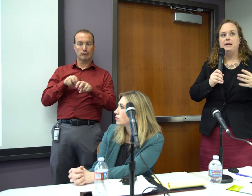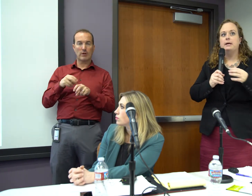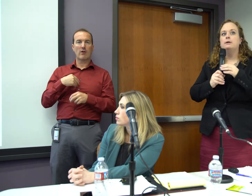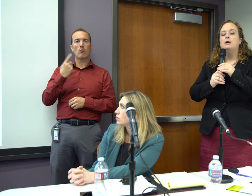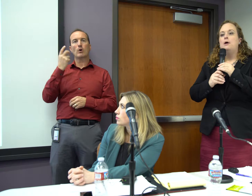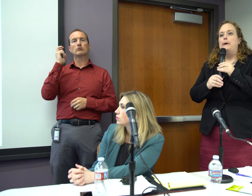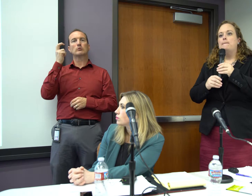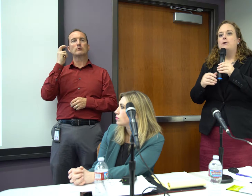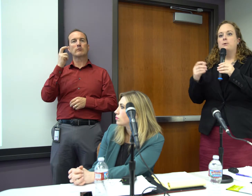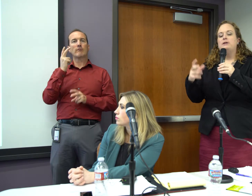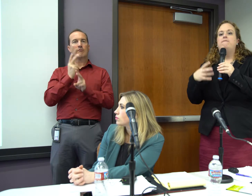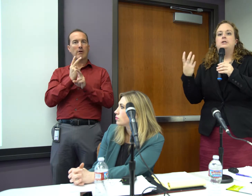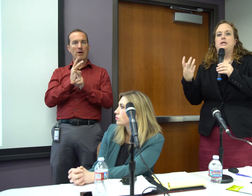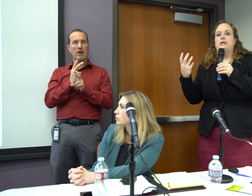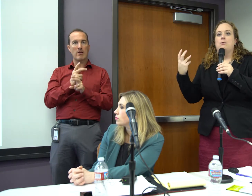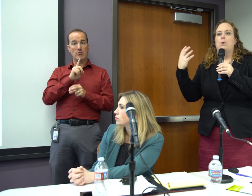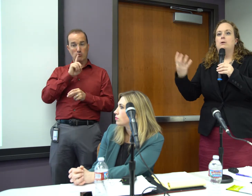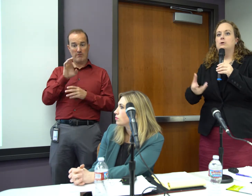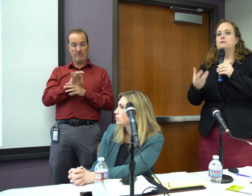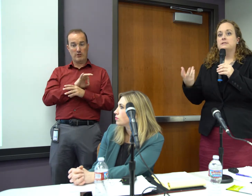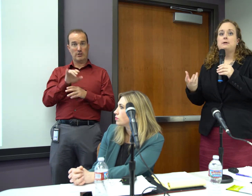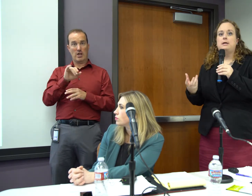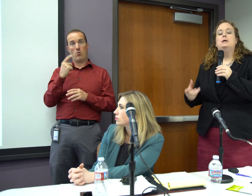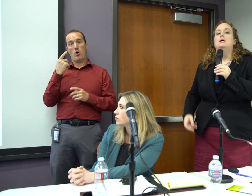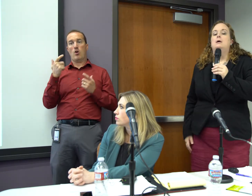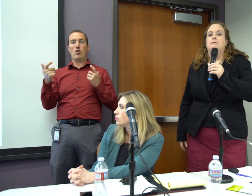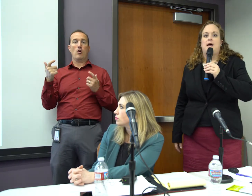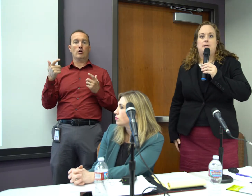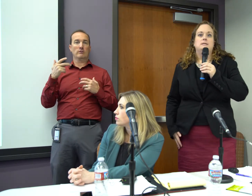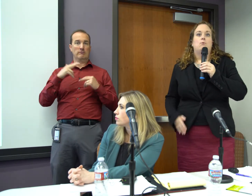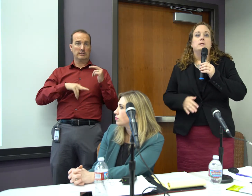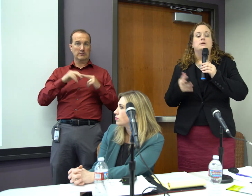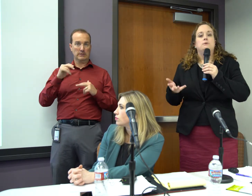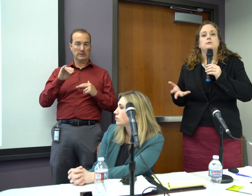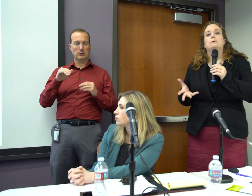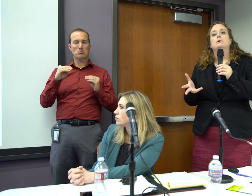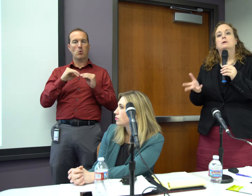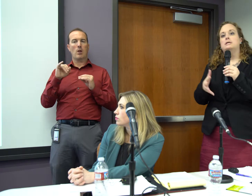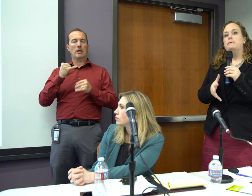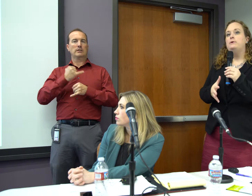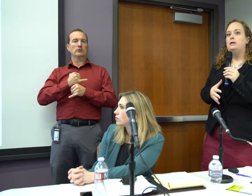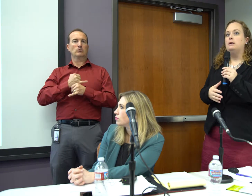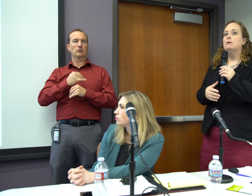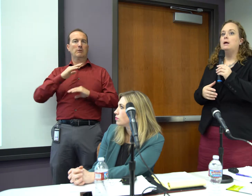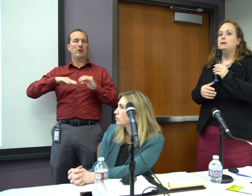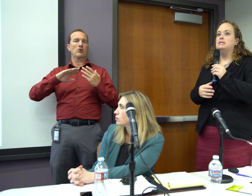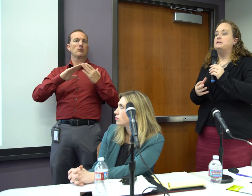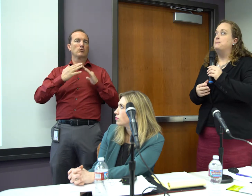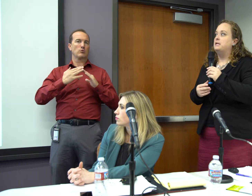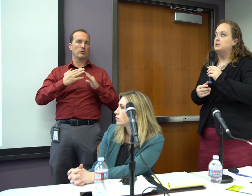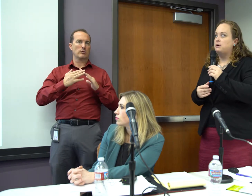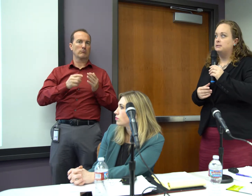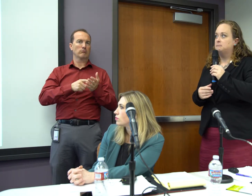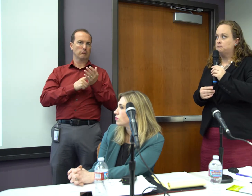transportation van? Are they really functioning like one larger facility that is more institutional than community and needs